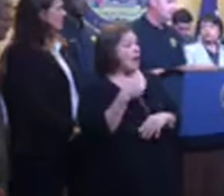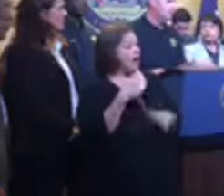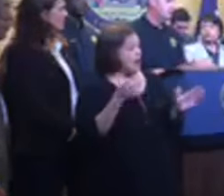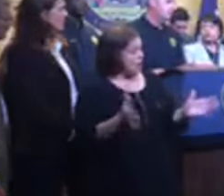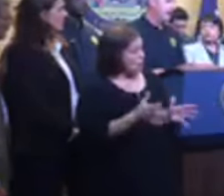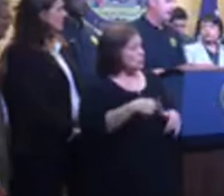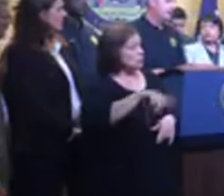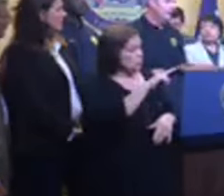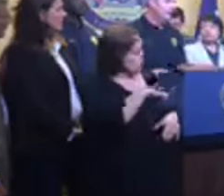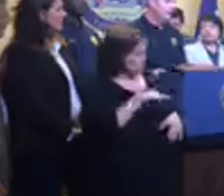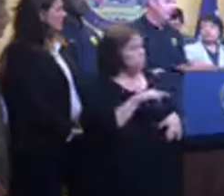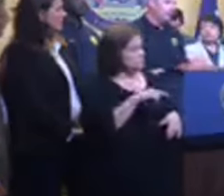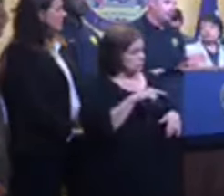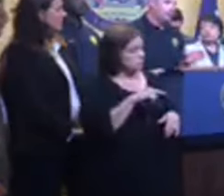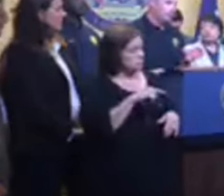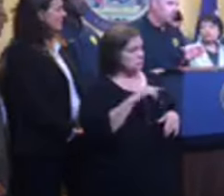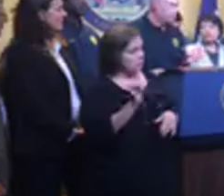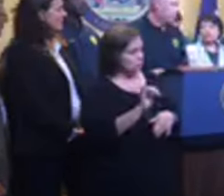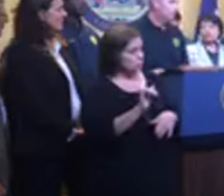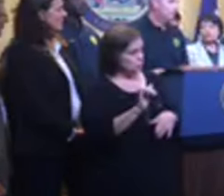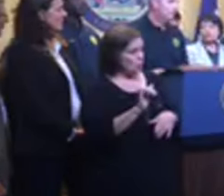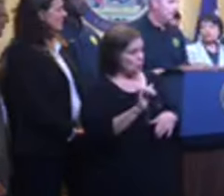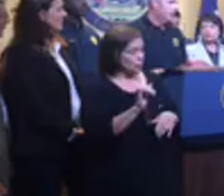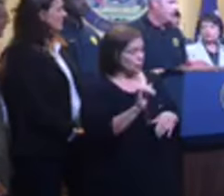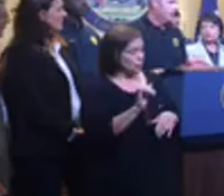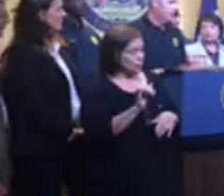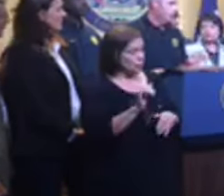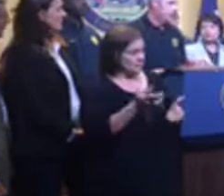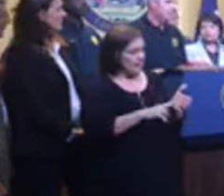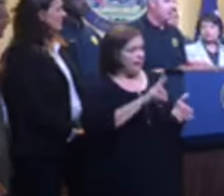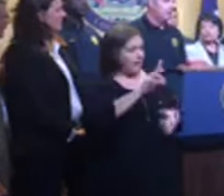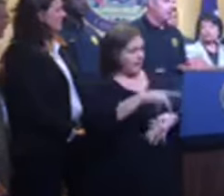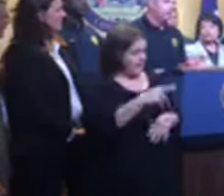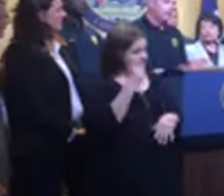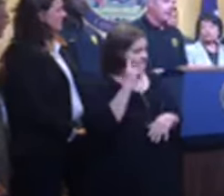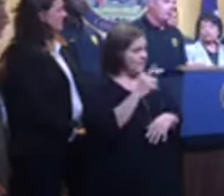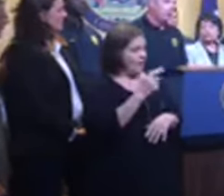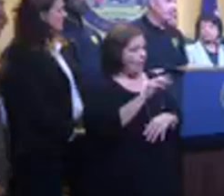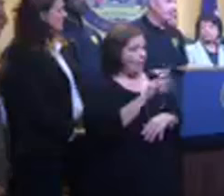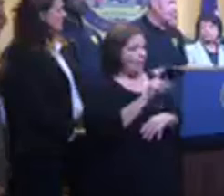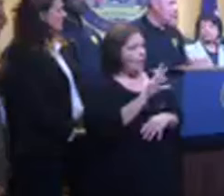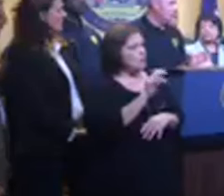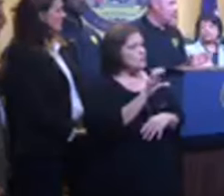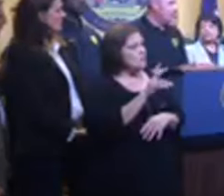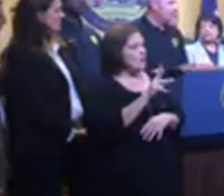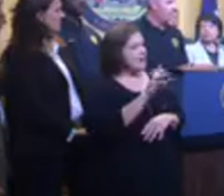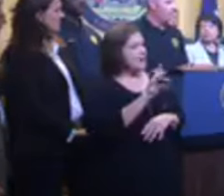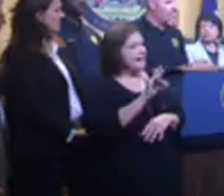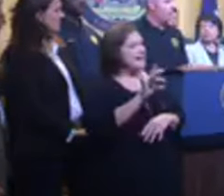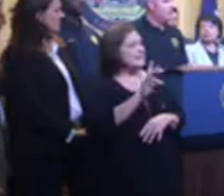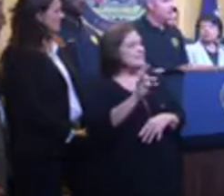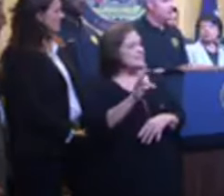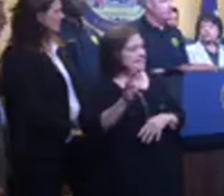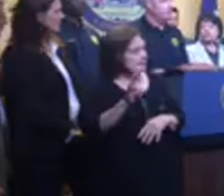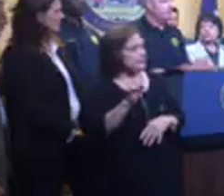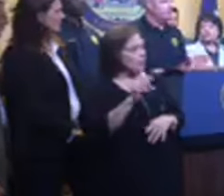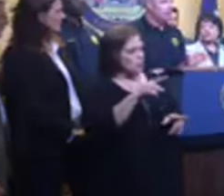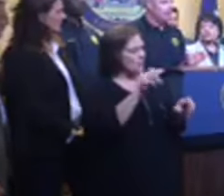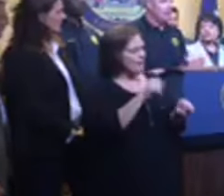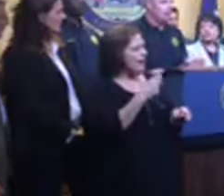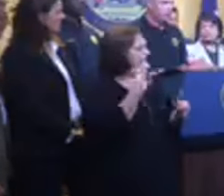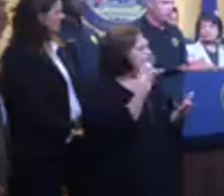to continue to do that, because we're still going to give as much information as we can when we can verify it and know that it's